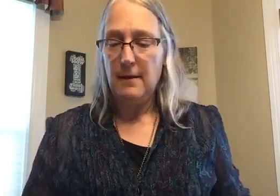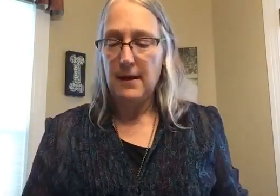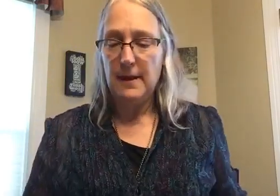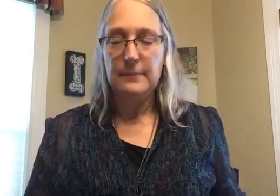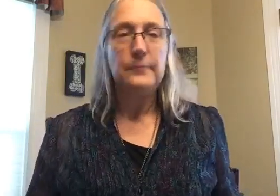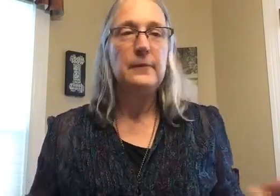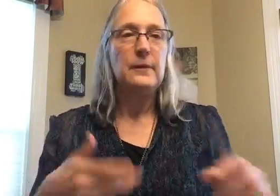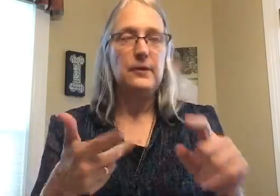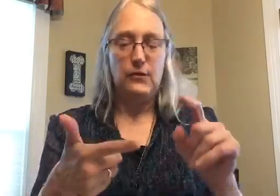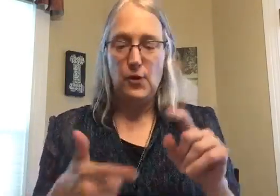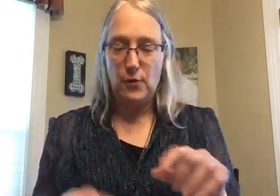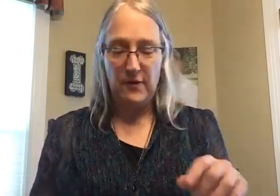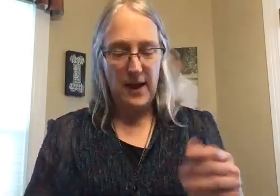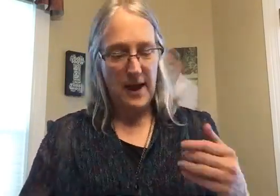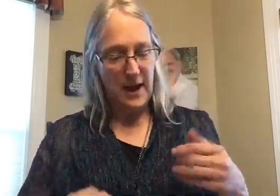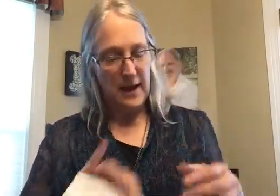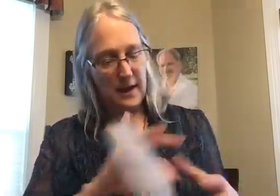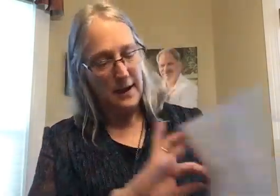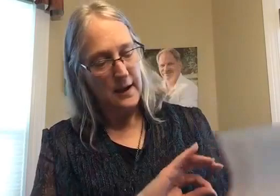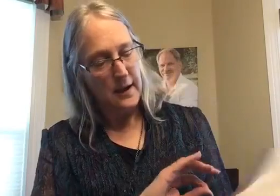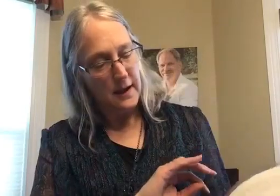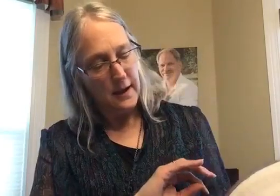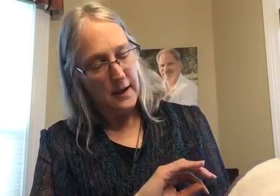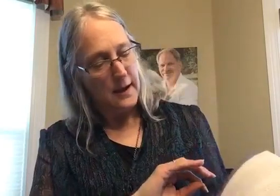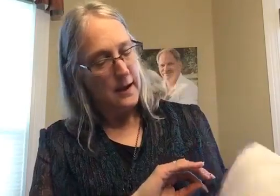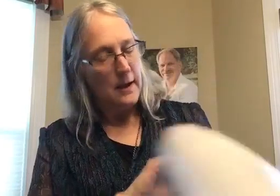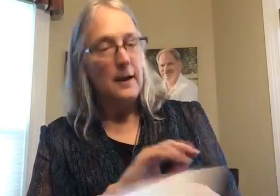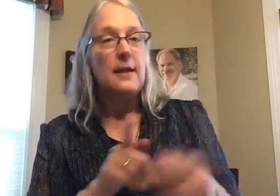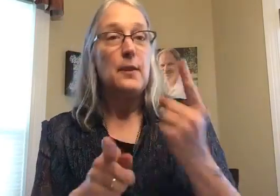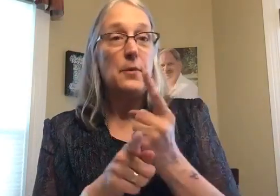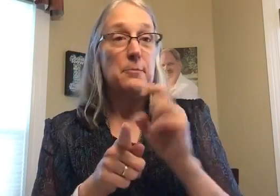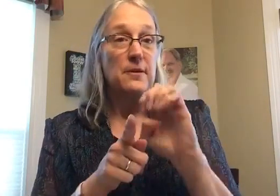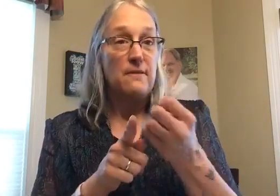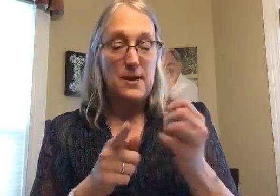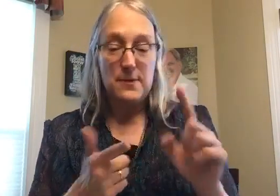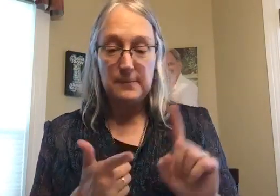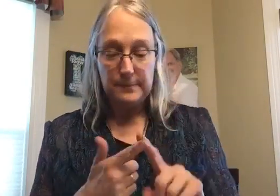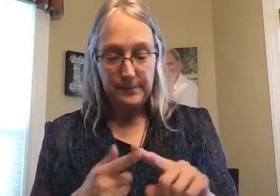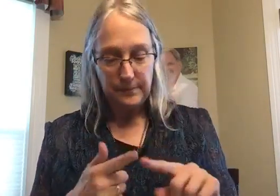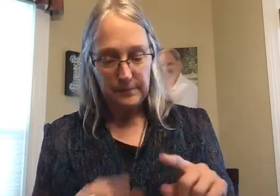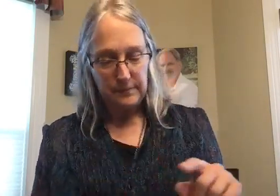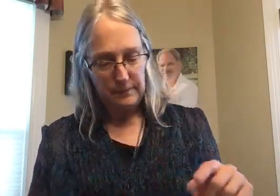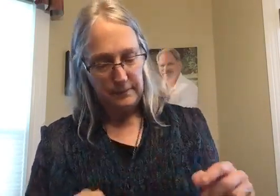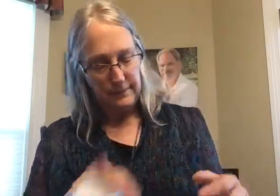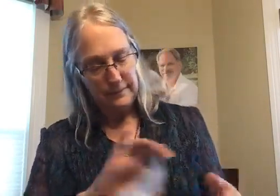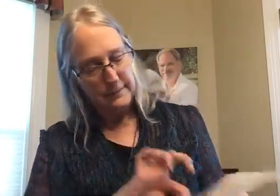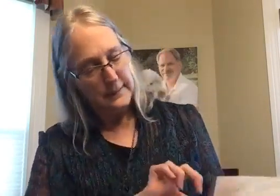Okay, so we've had the proper environment,